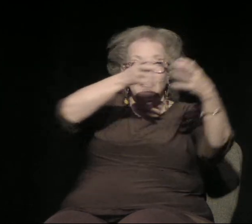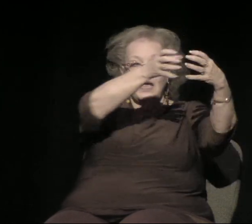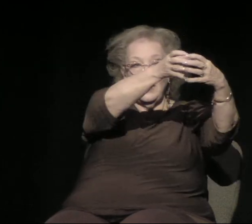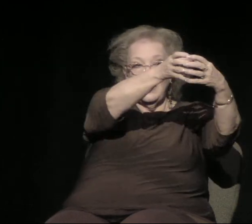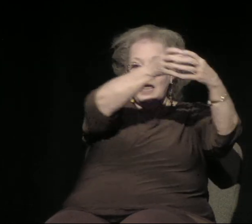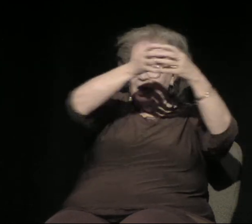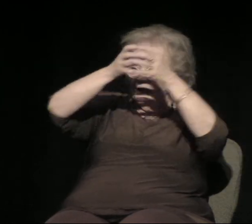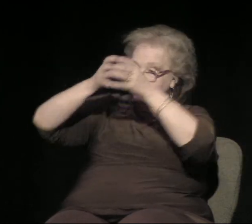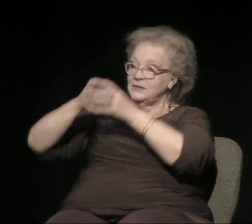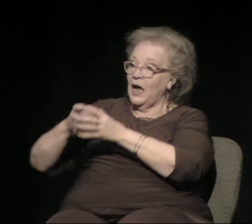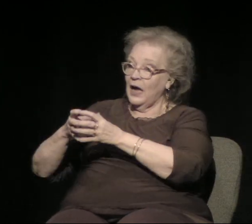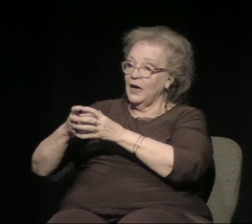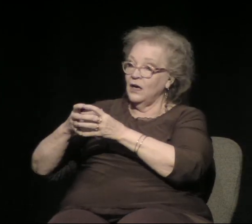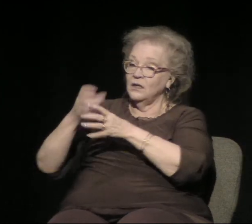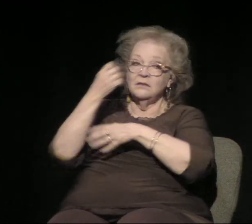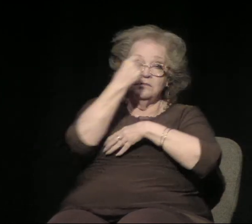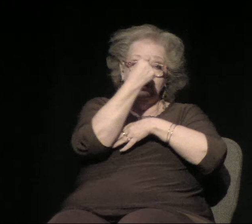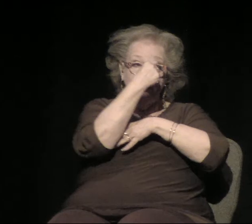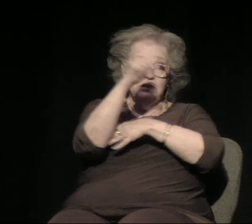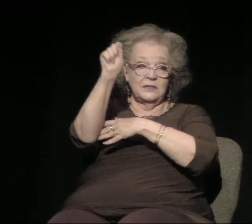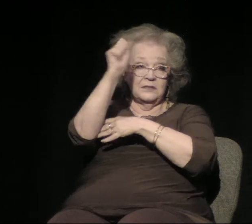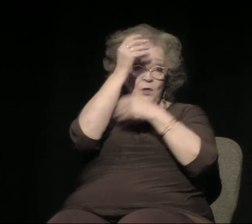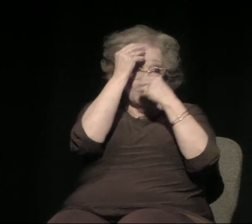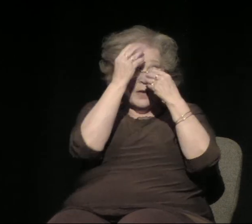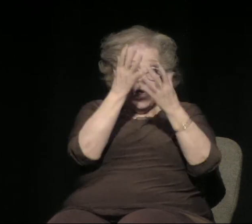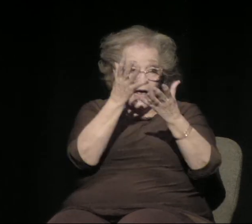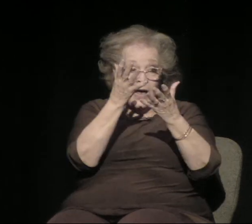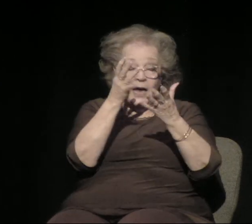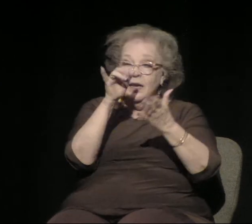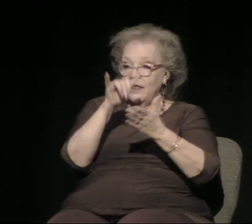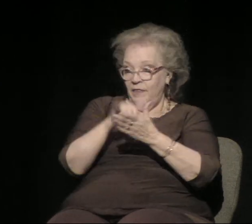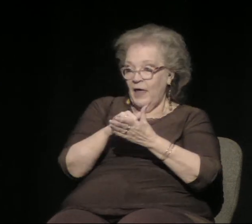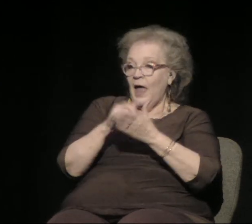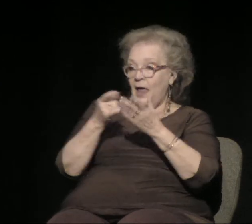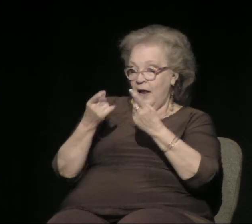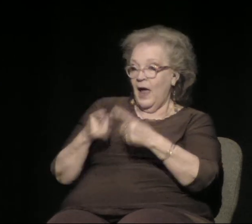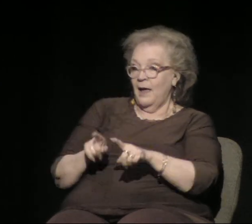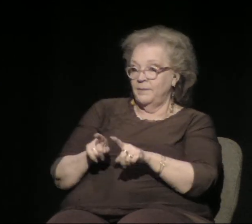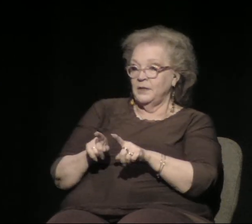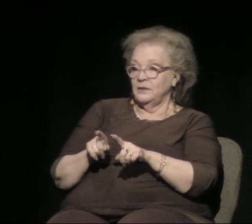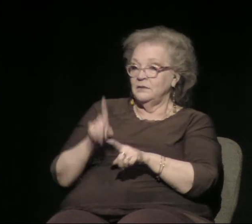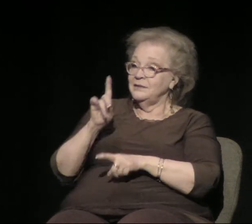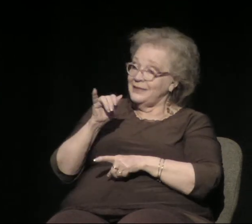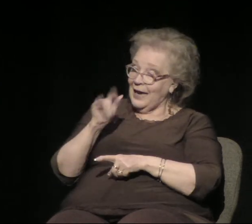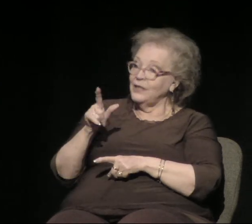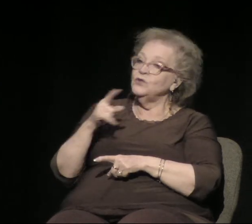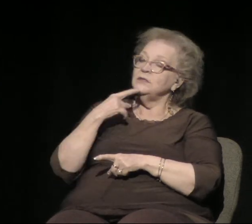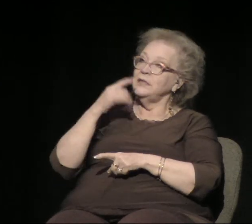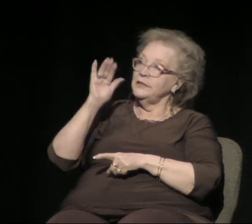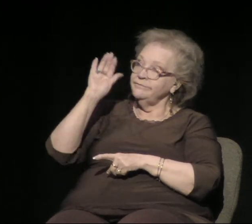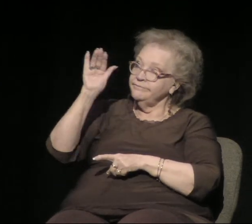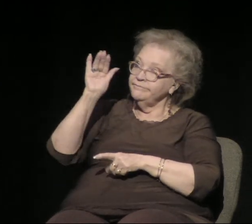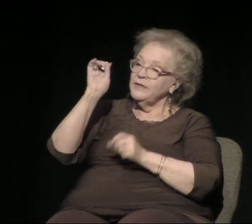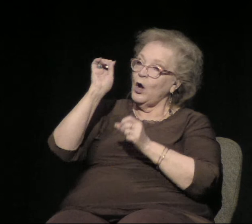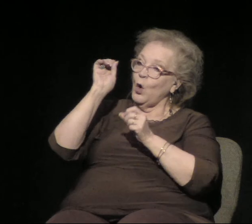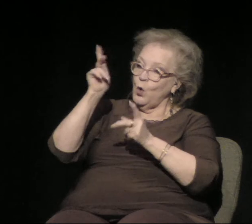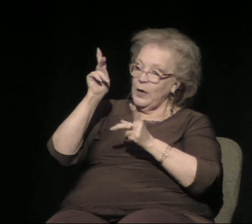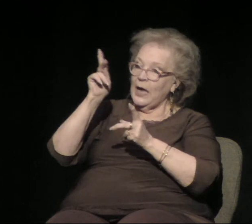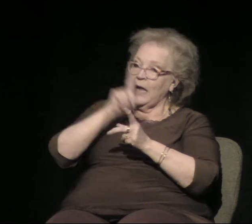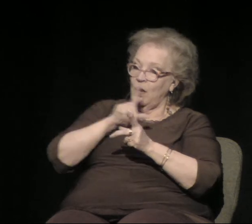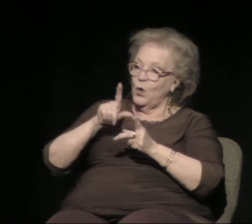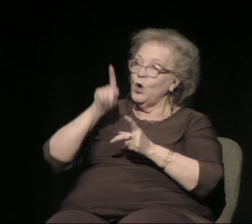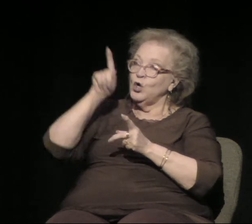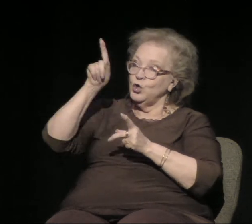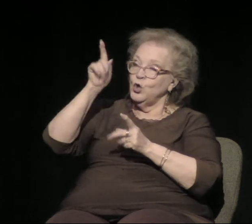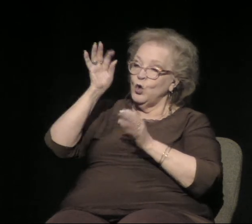So if you disobey the law, these consequences will come upon you. So Daniel is saying, okay, Lord,